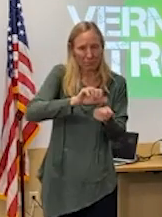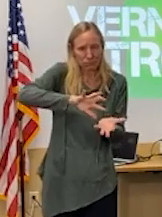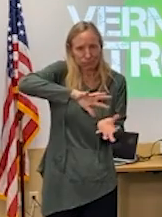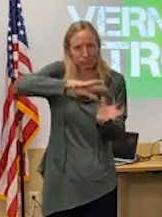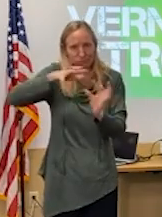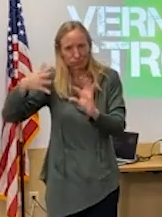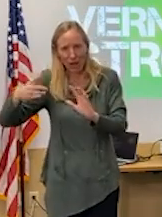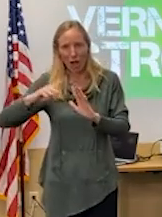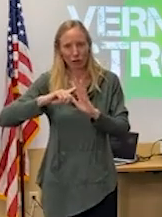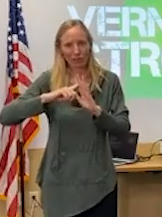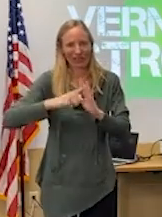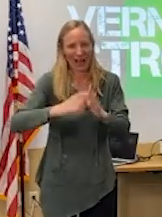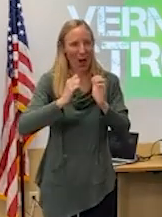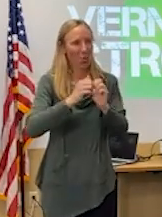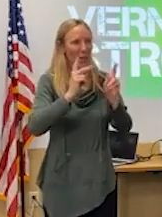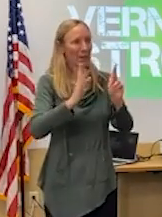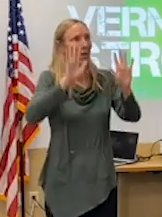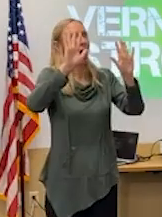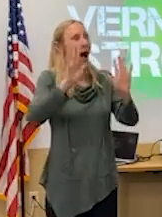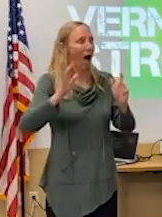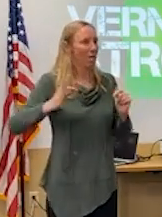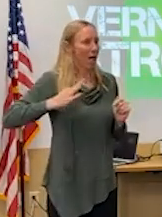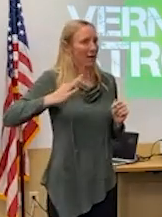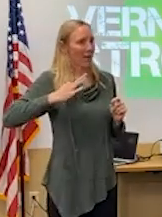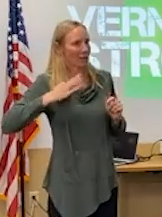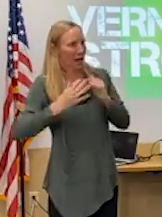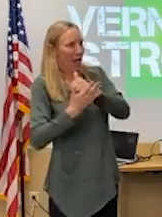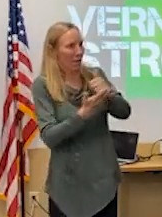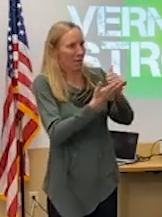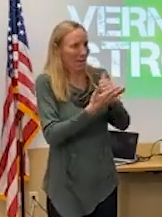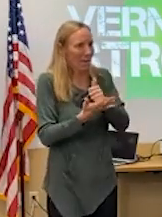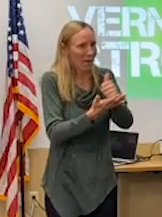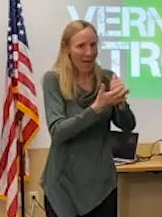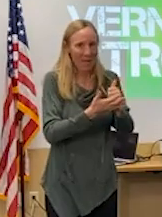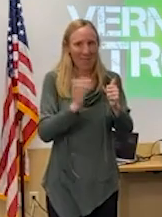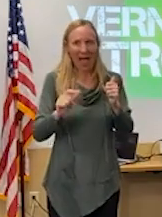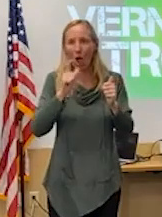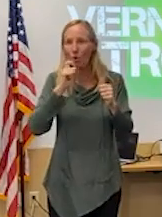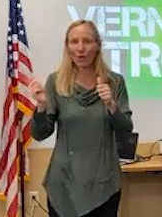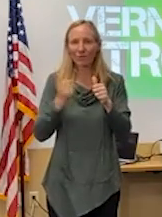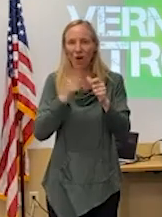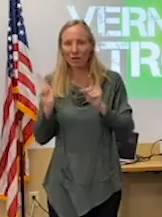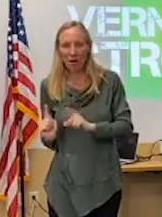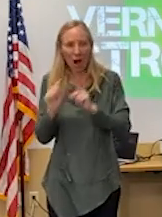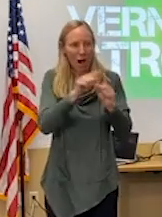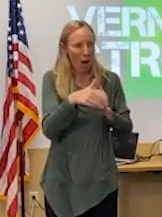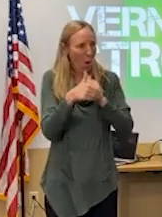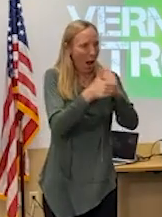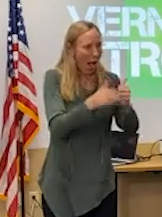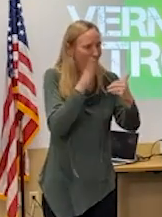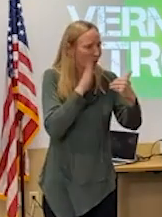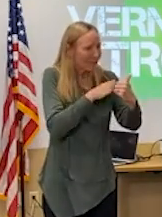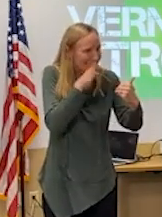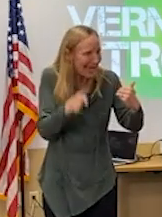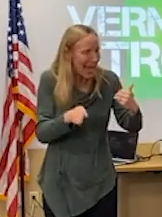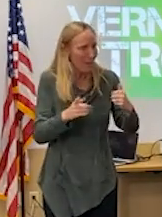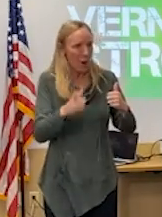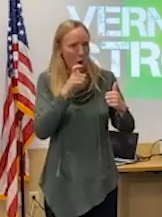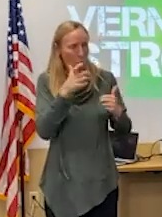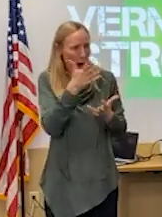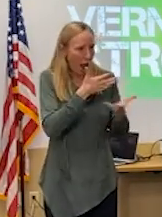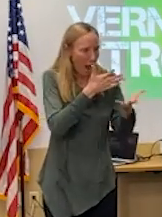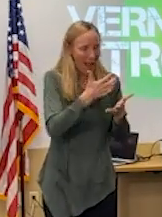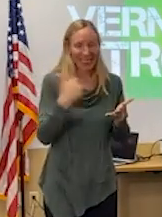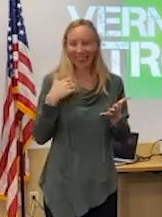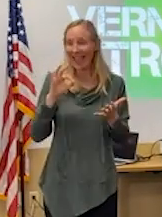and they finish with volunteerism, right? The first ones that go help the neighbors, are volunteers. And then